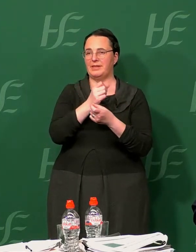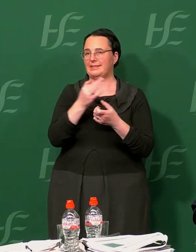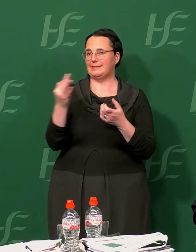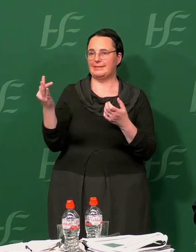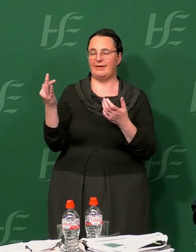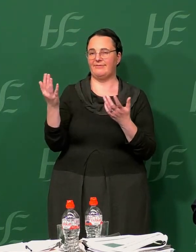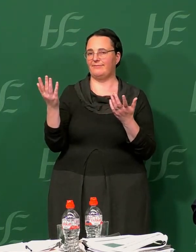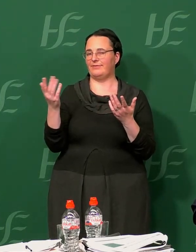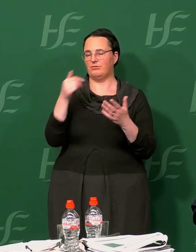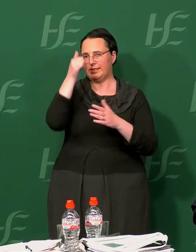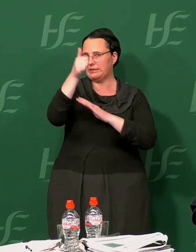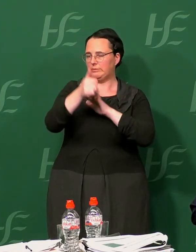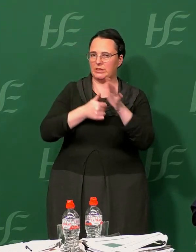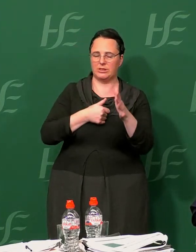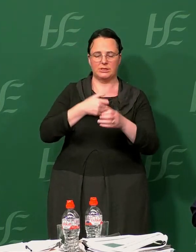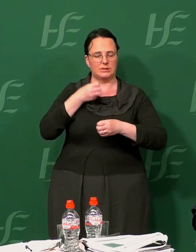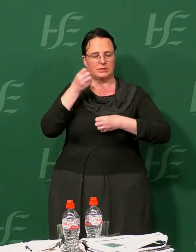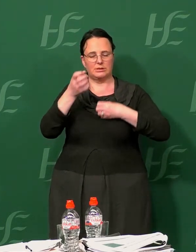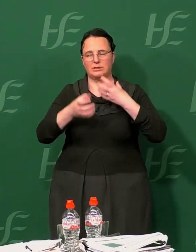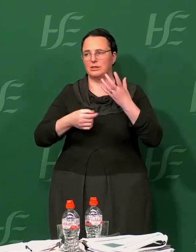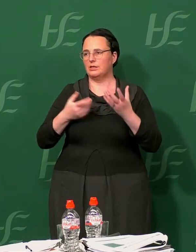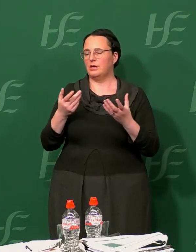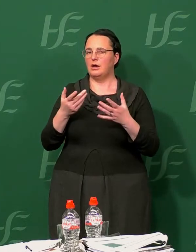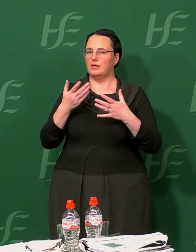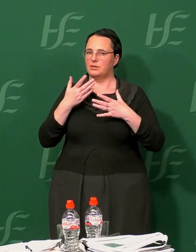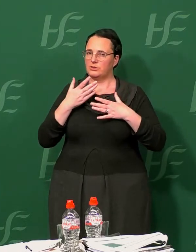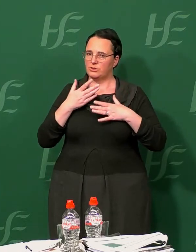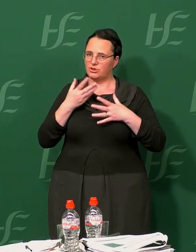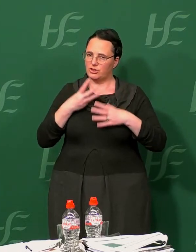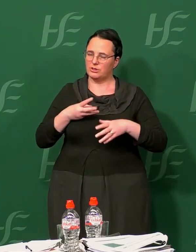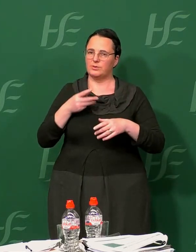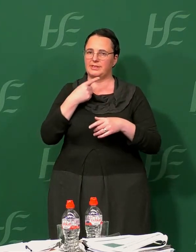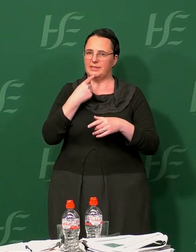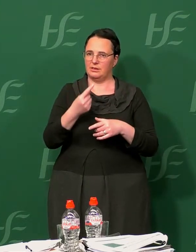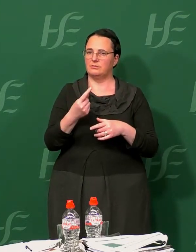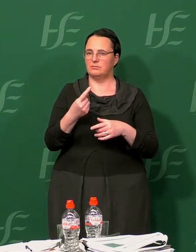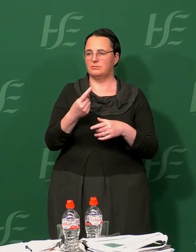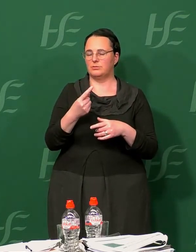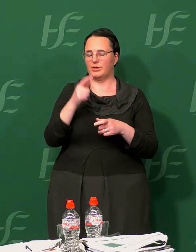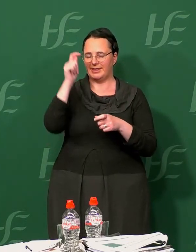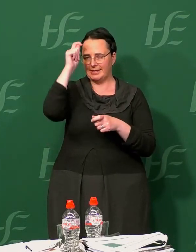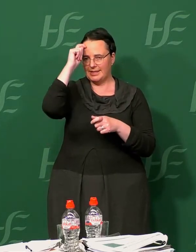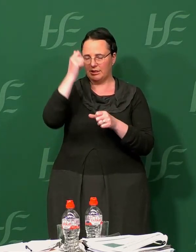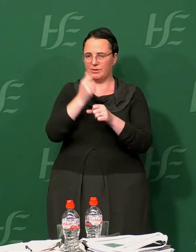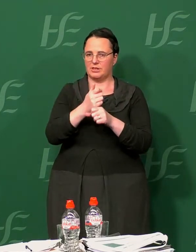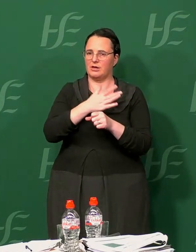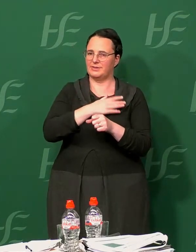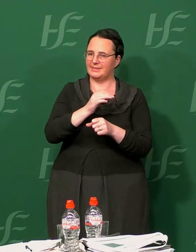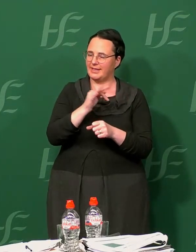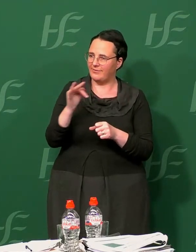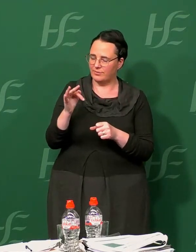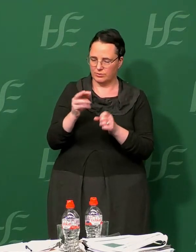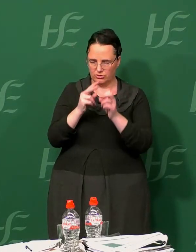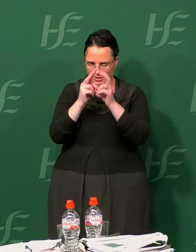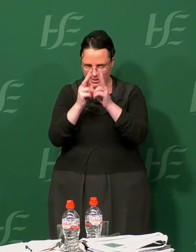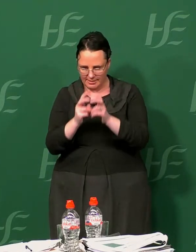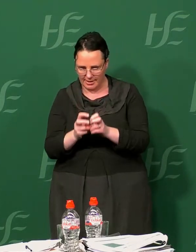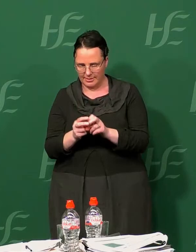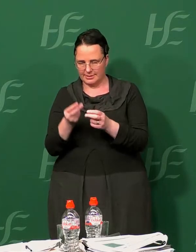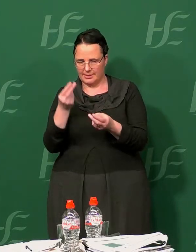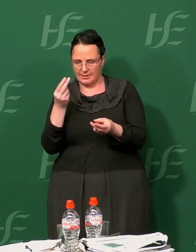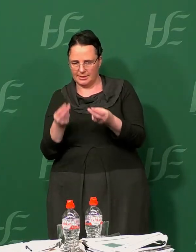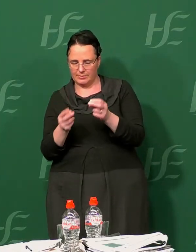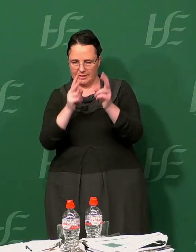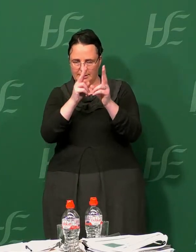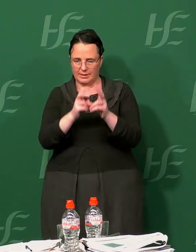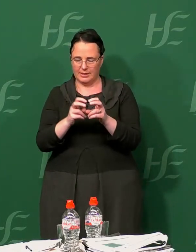talking about their experiences of it. And so just want to say today, we are really thinking of our staff. We're doing the analysis, people are doing the assessments.